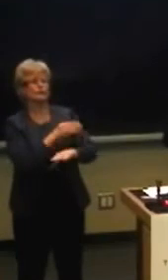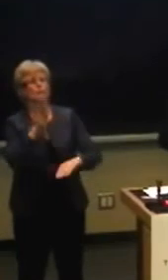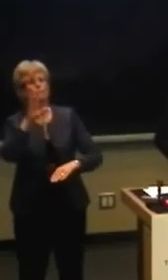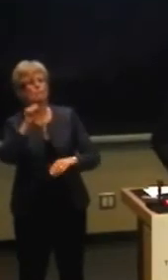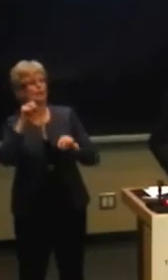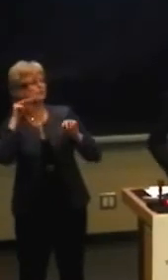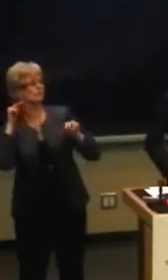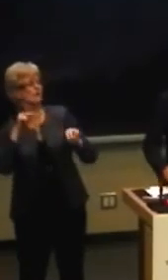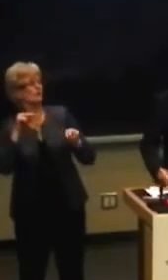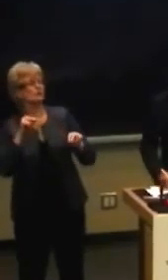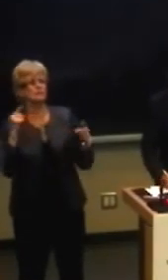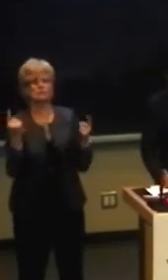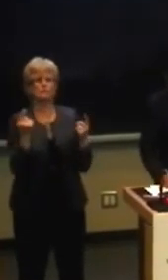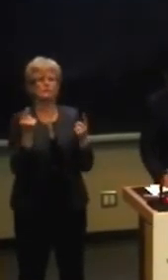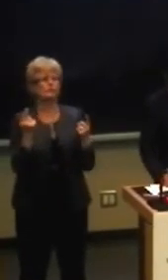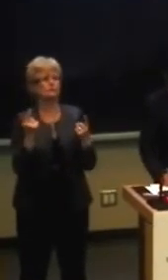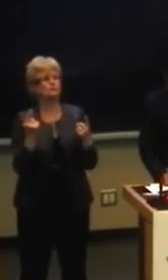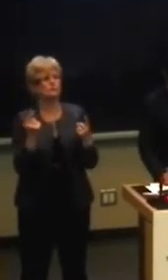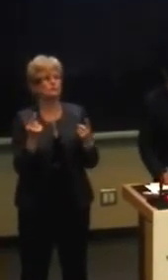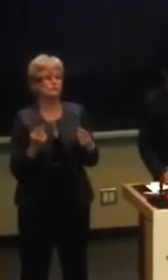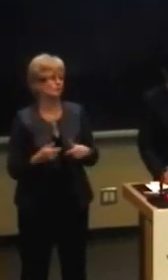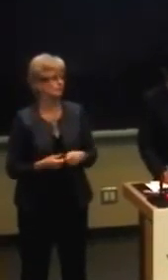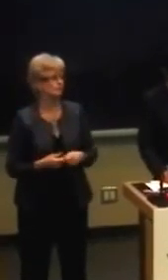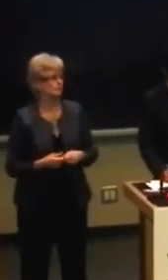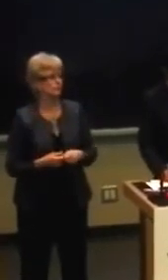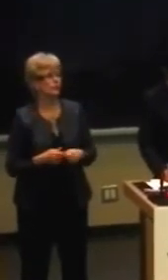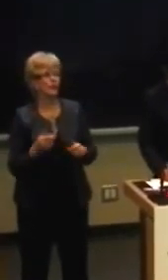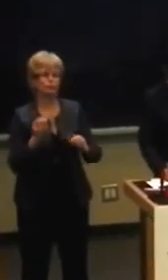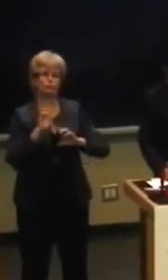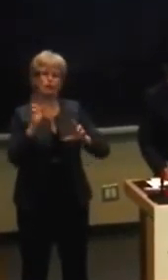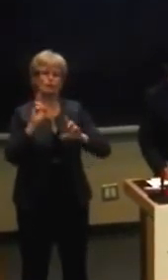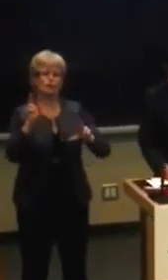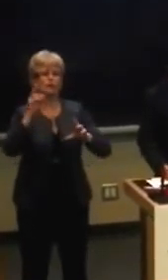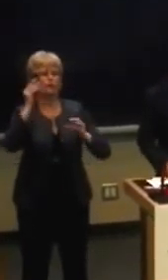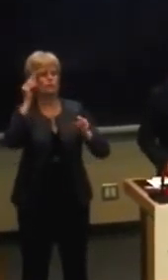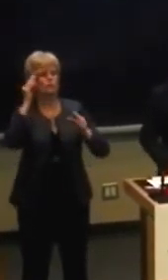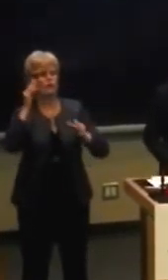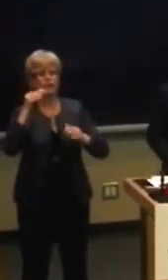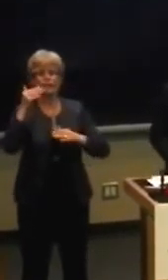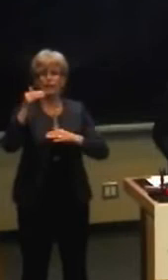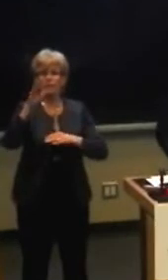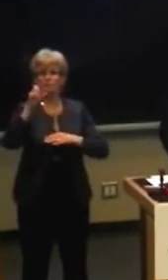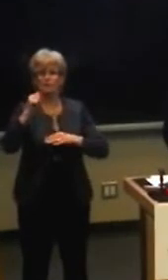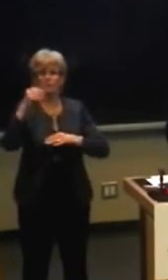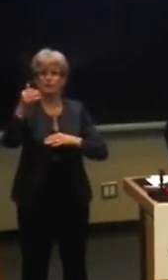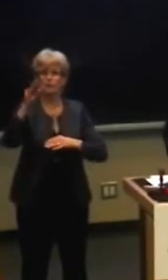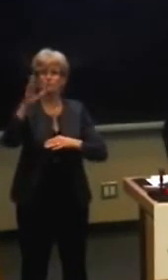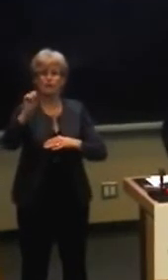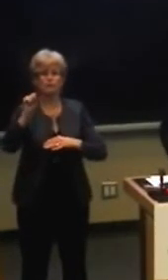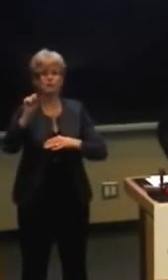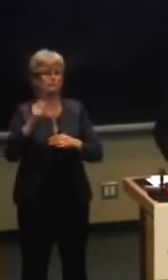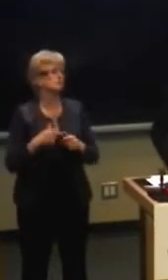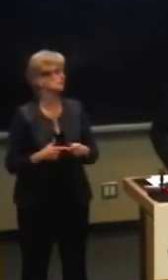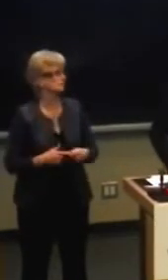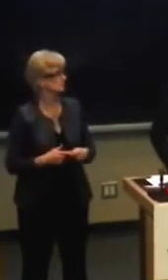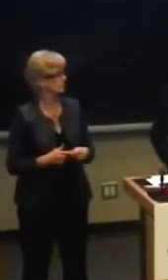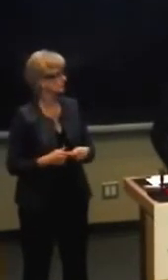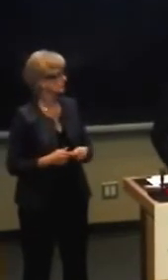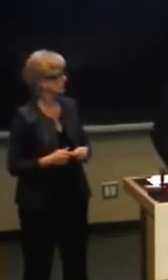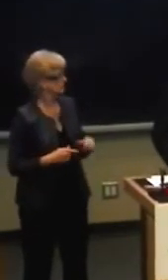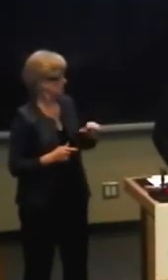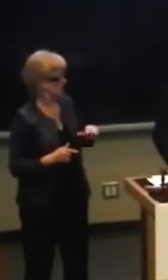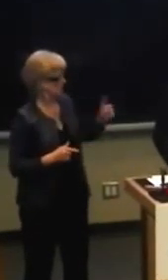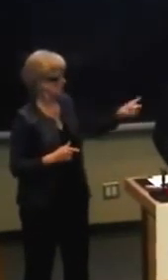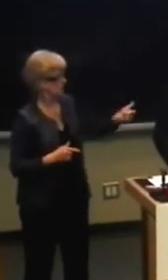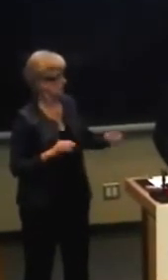or whatever medium, so that you have got up-to-date information about next time vehicle arrival and any service perturbations. Over to